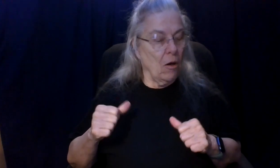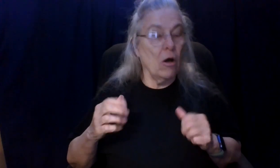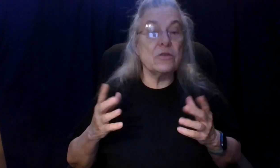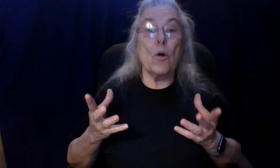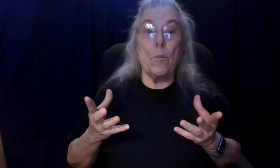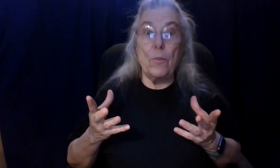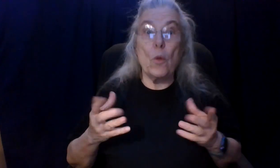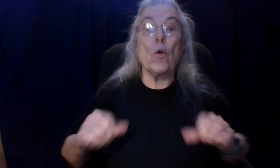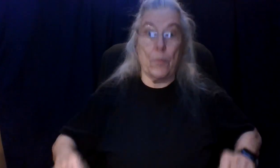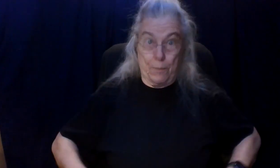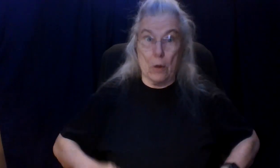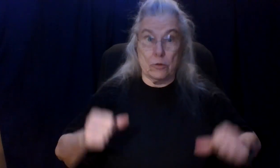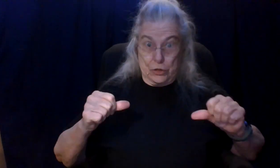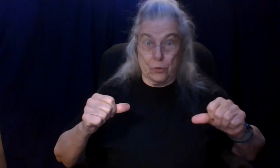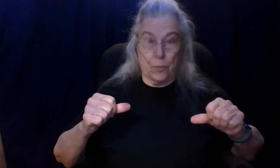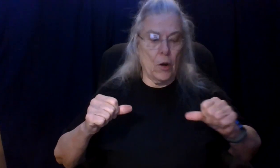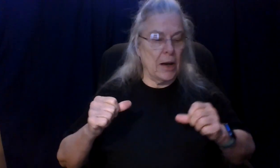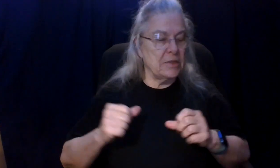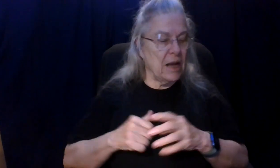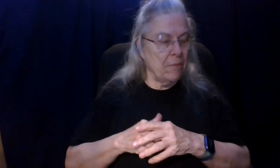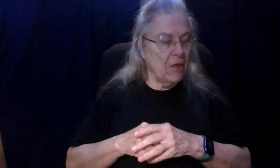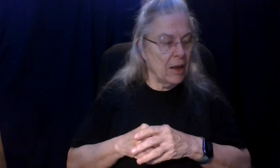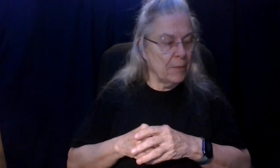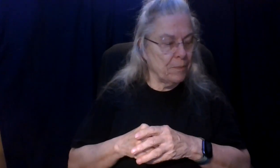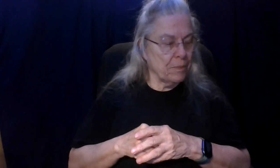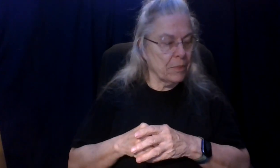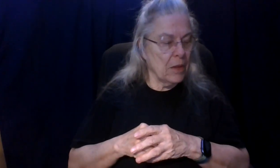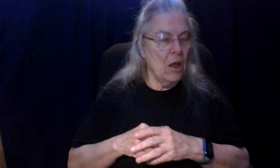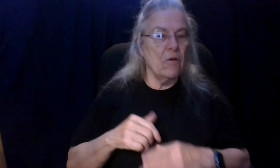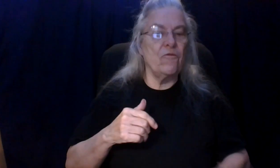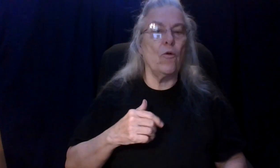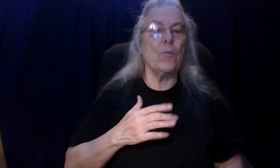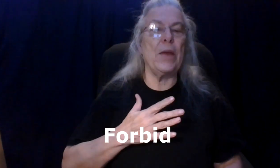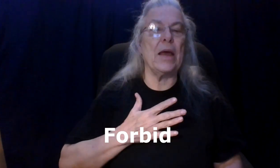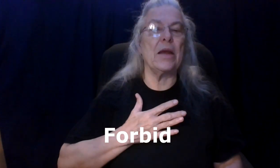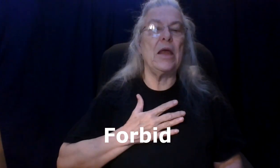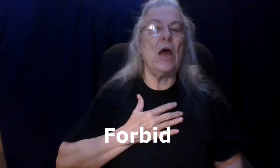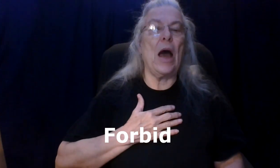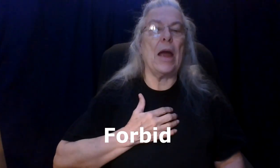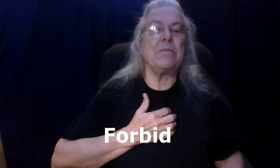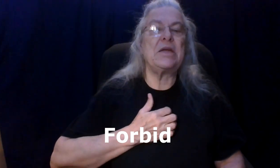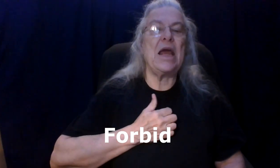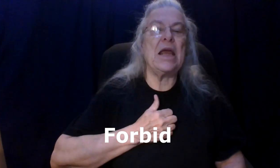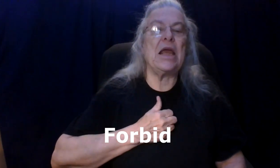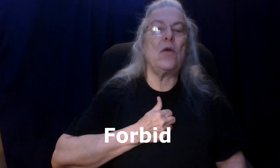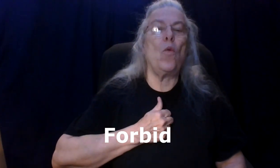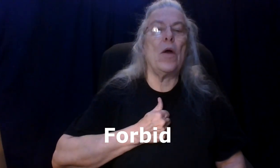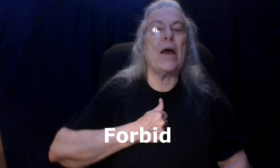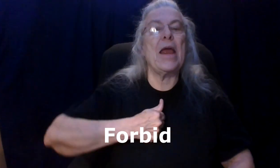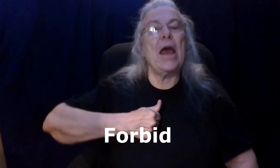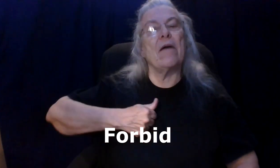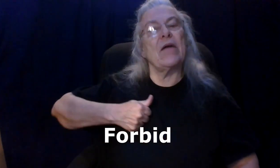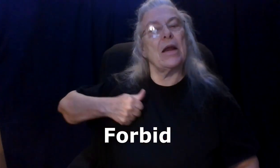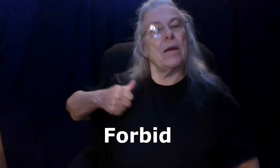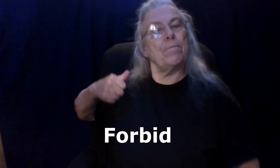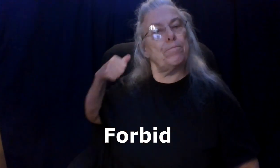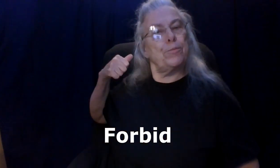Also, the word boast or pride, same thing. Forbid. I'm taking what I have and I'm pulling